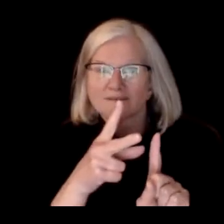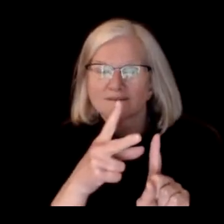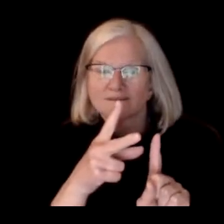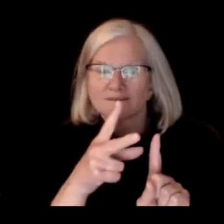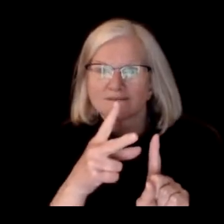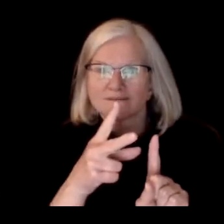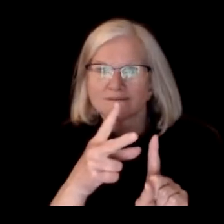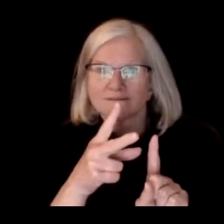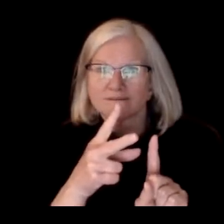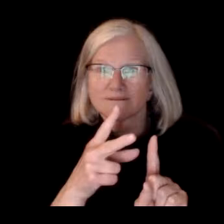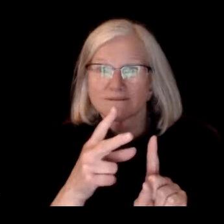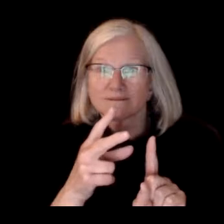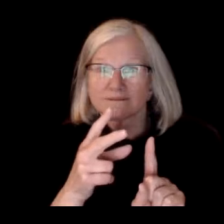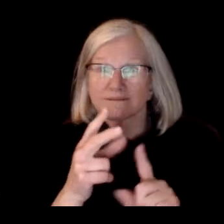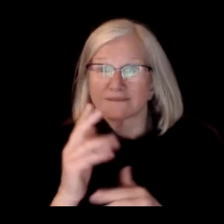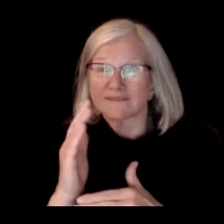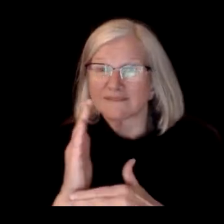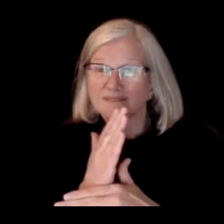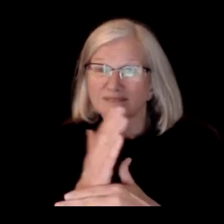years.